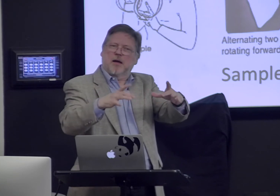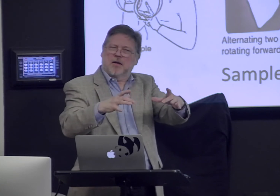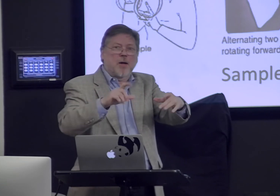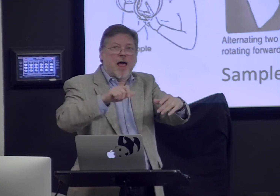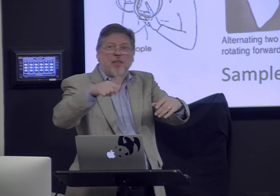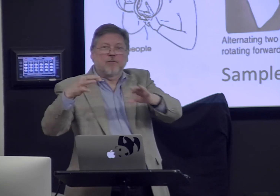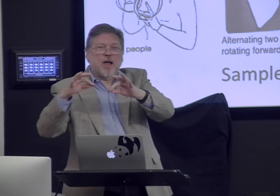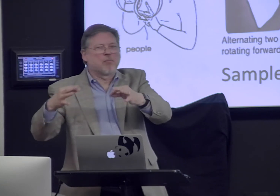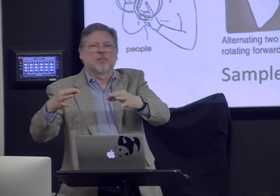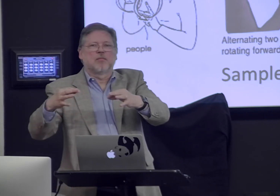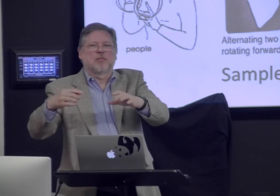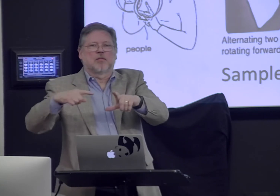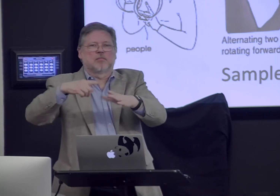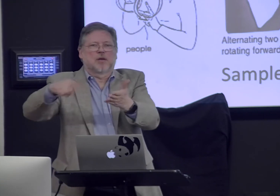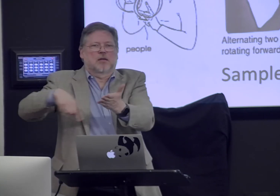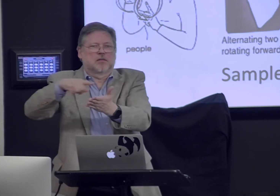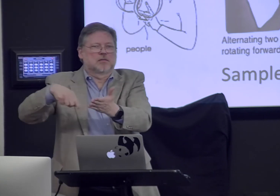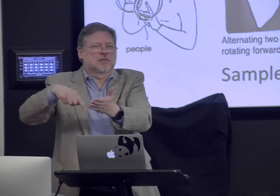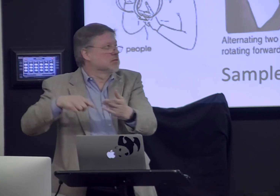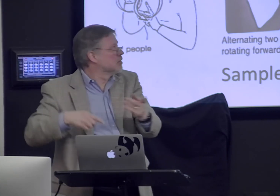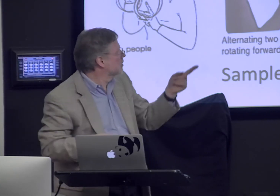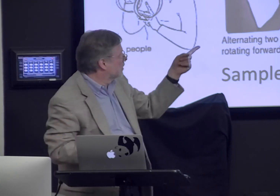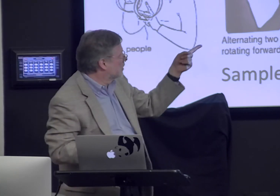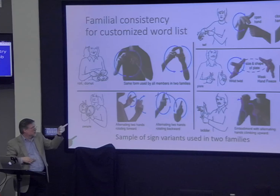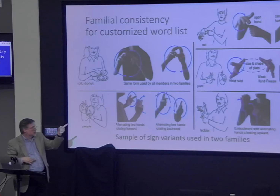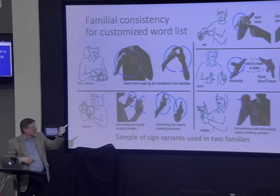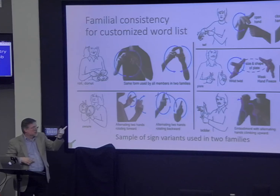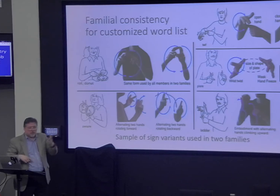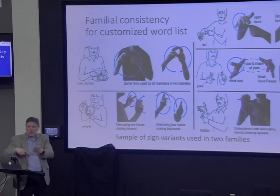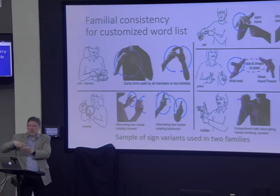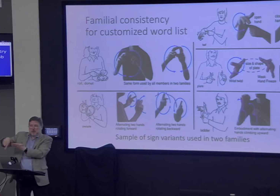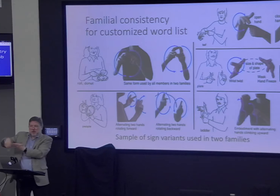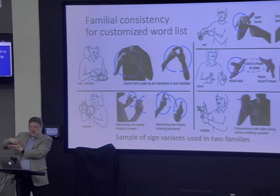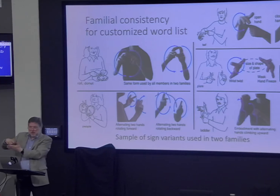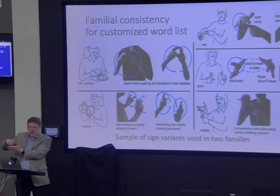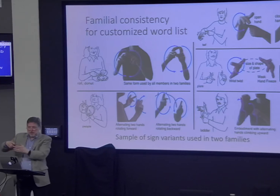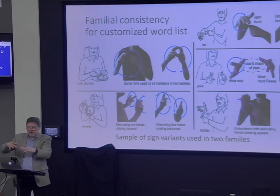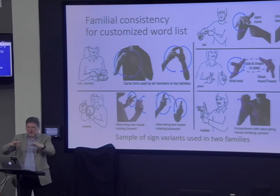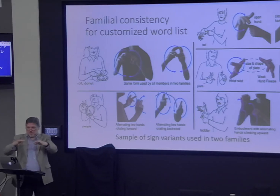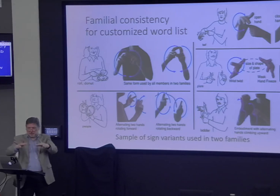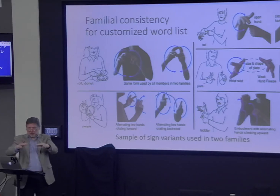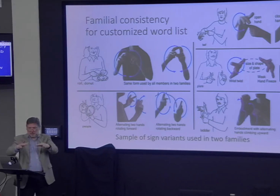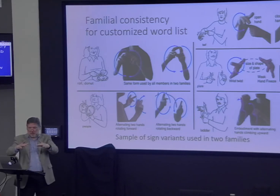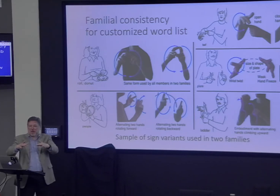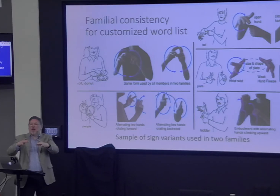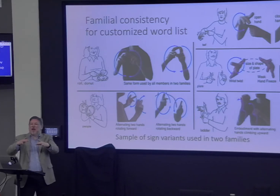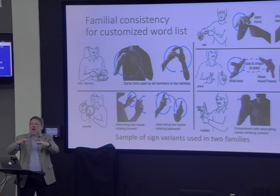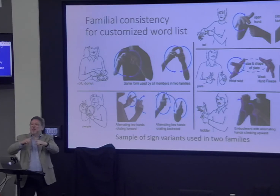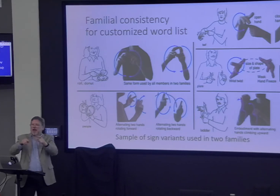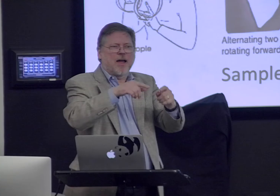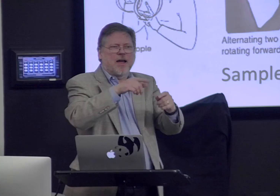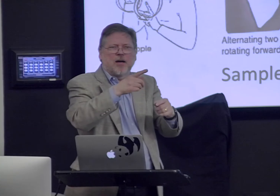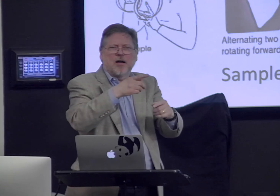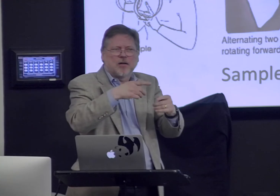middle finger and thumb used to show the shape of the plate, while the other family traced the shape of a plate on the